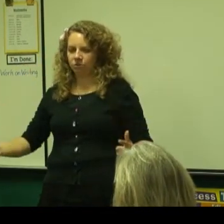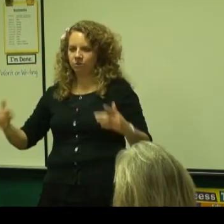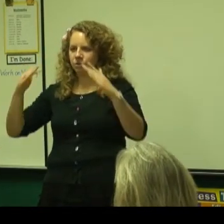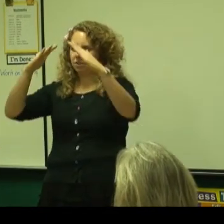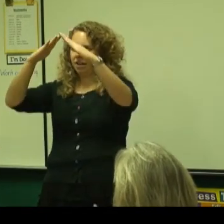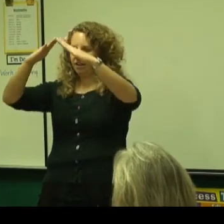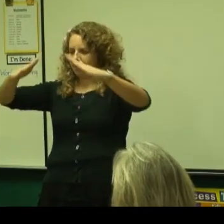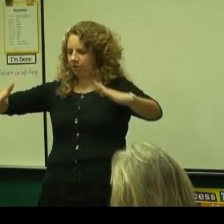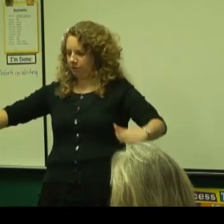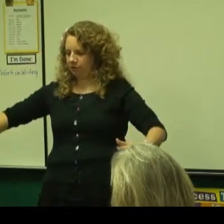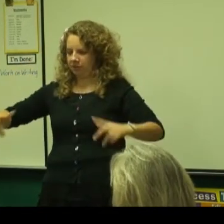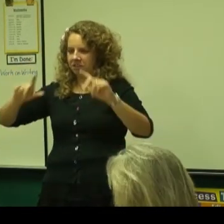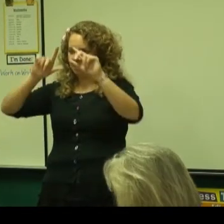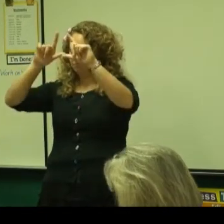So it's kind of like going down like that.